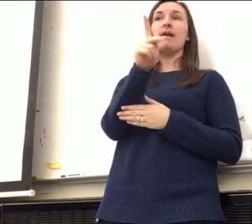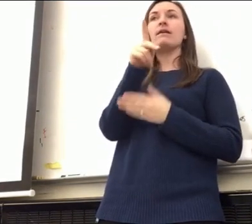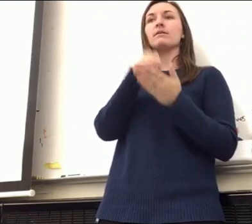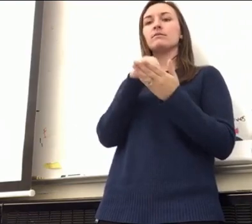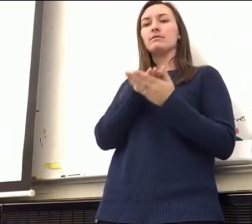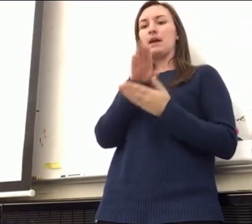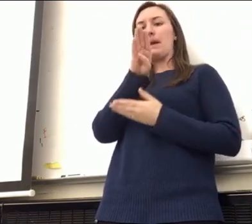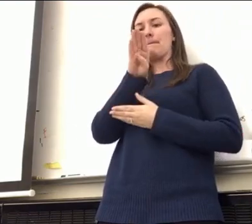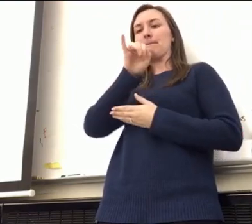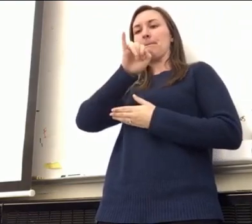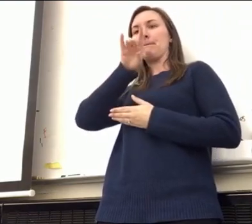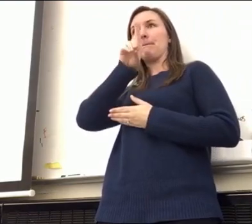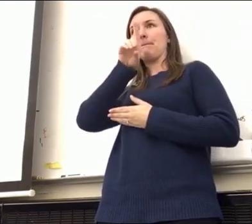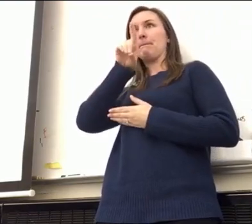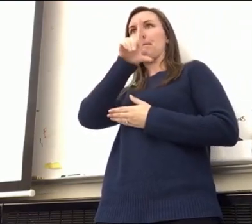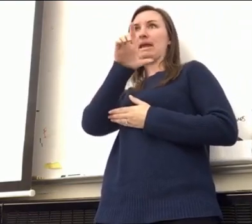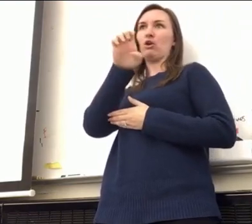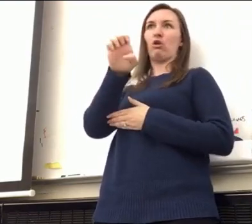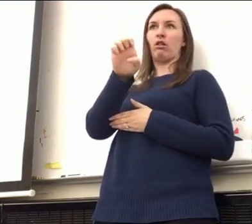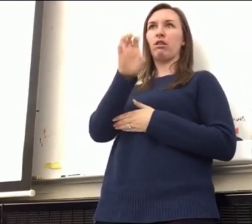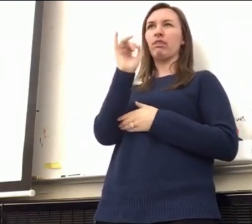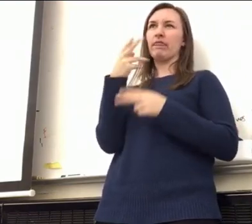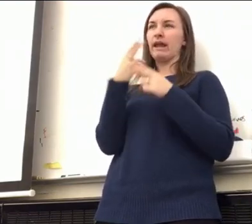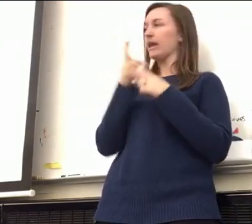Biddle, B-I-D-D-Le,